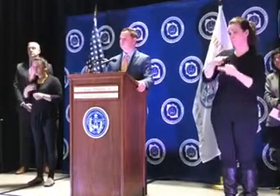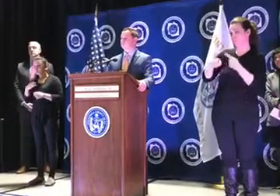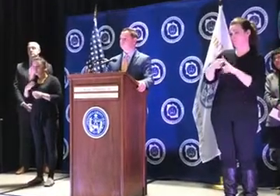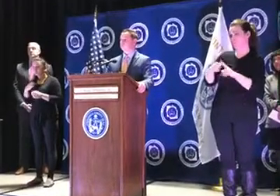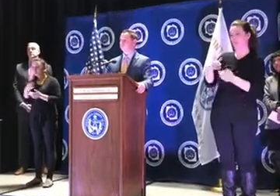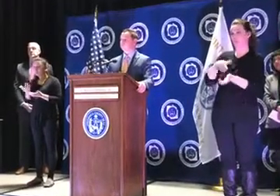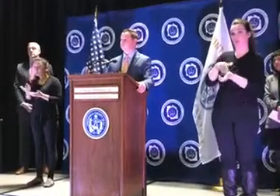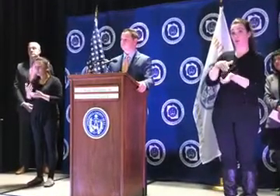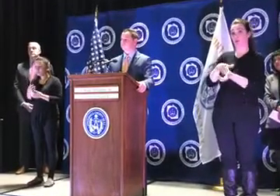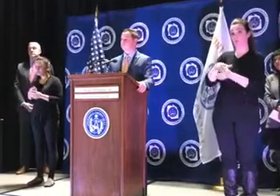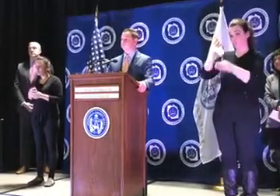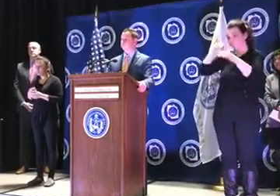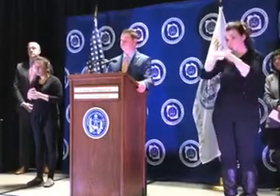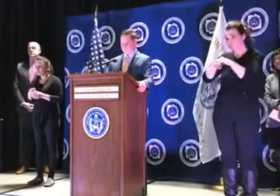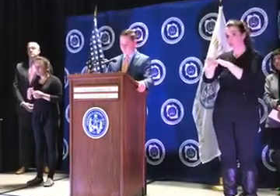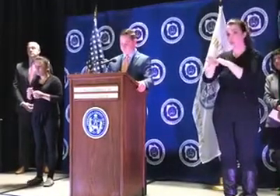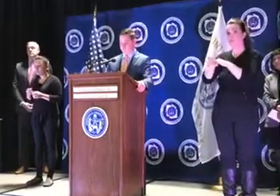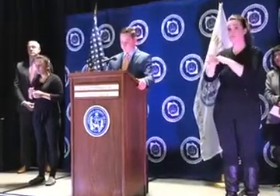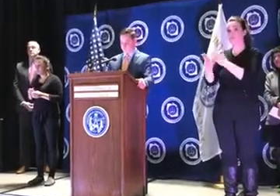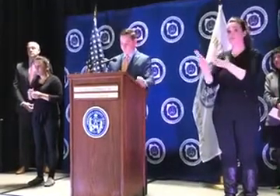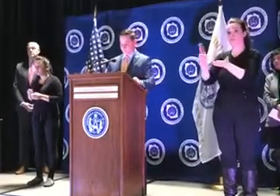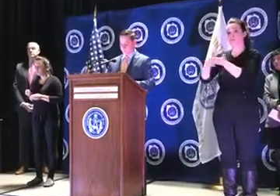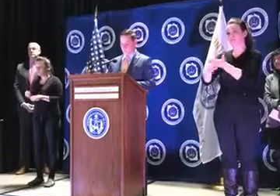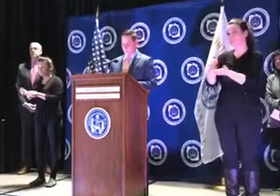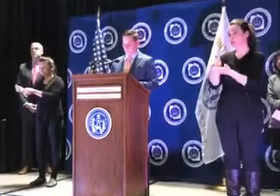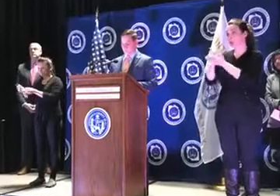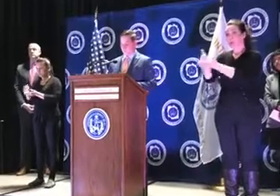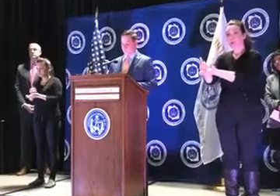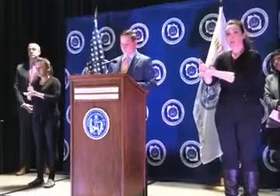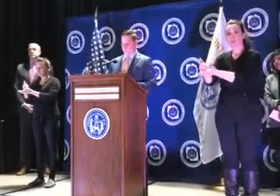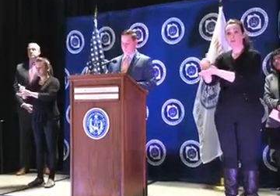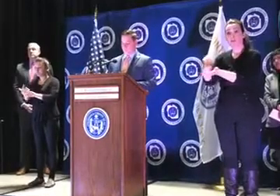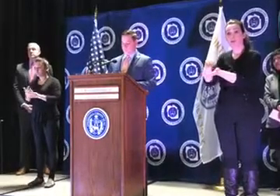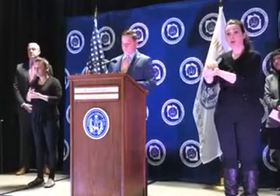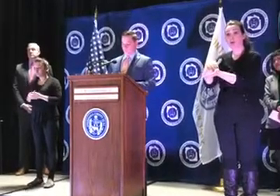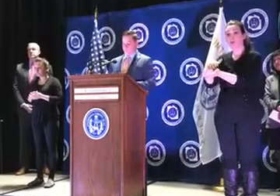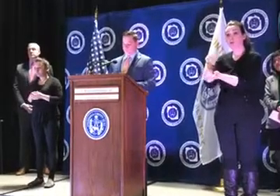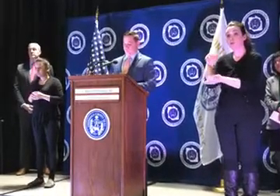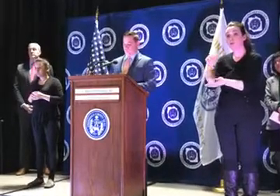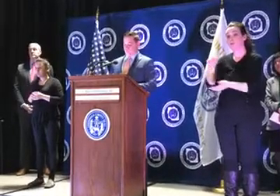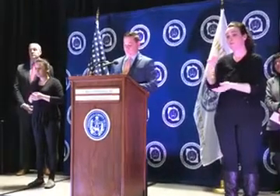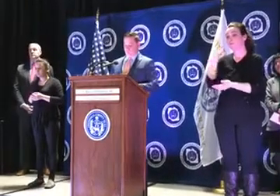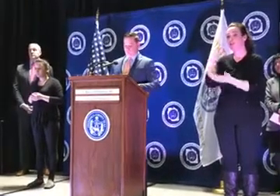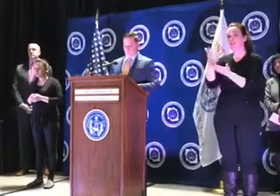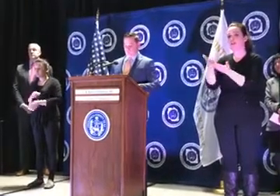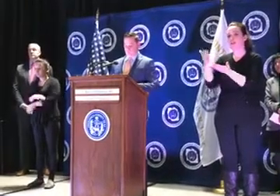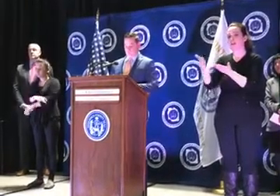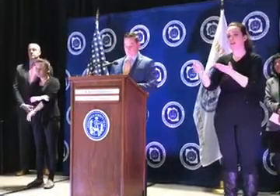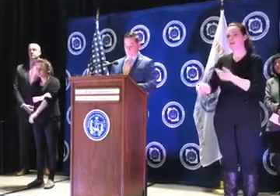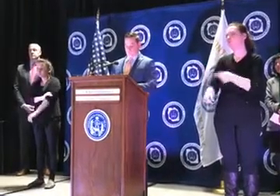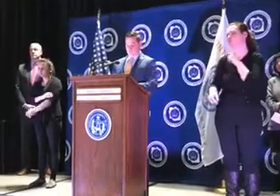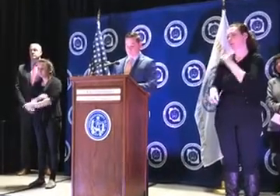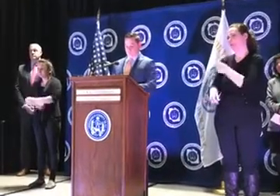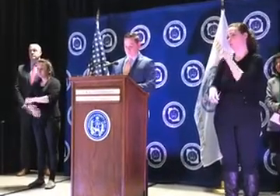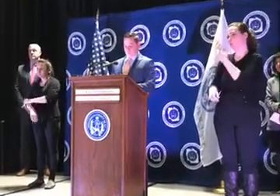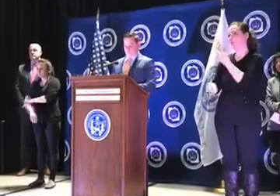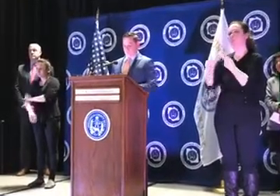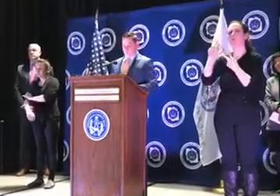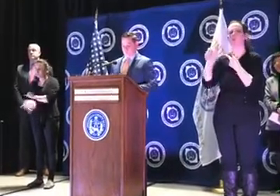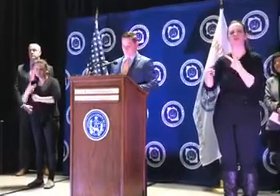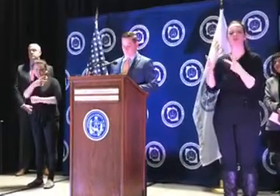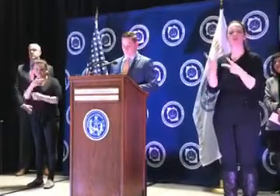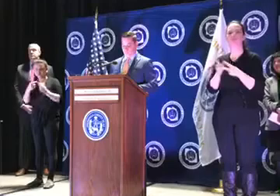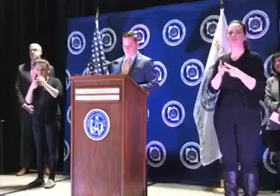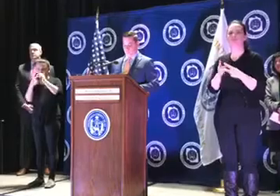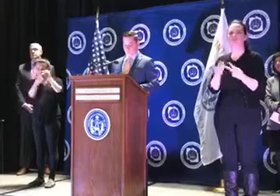to donate actual office, supplies in his medical office. So 2 questions for you and maybe Dr. Gupta also. What's that building